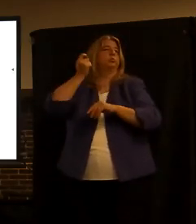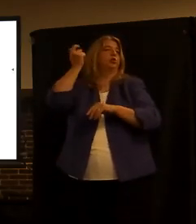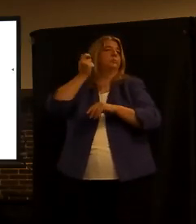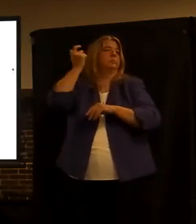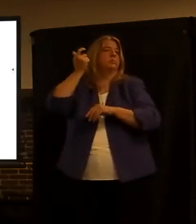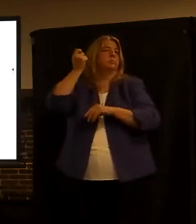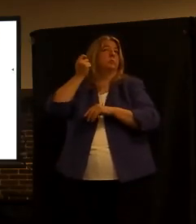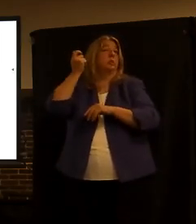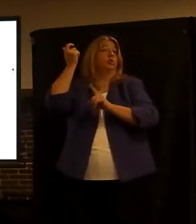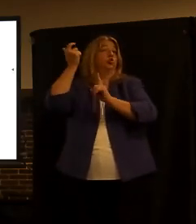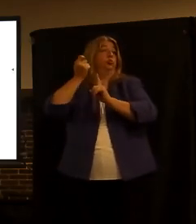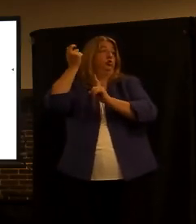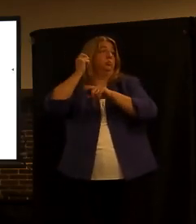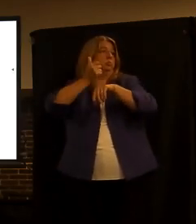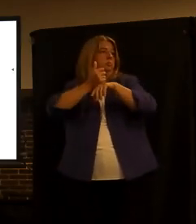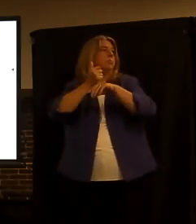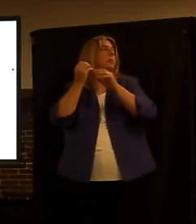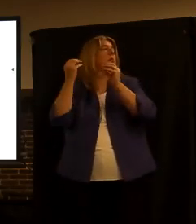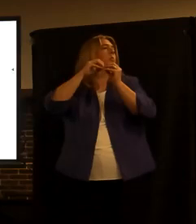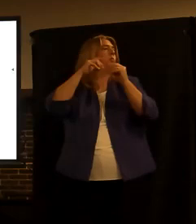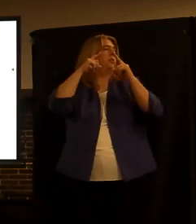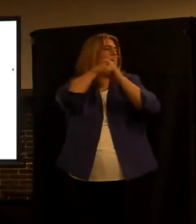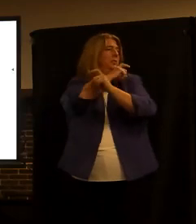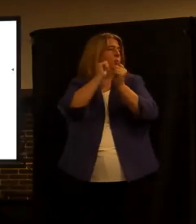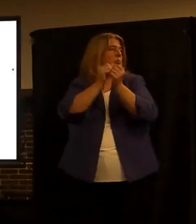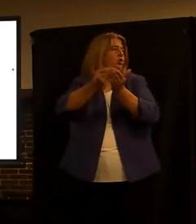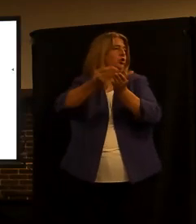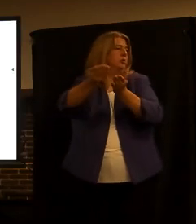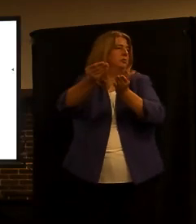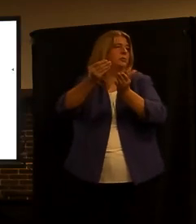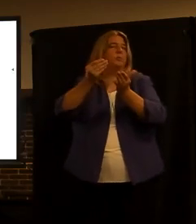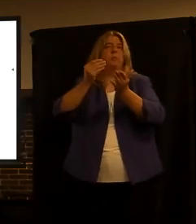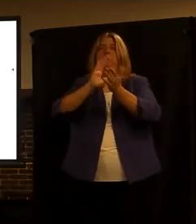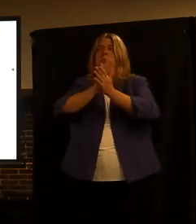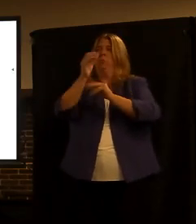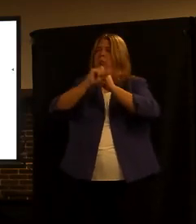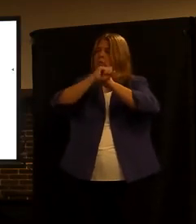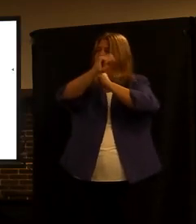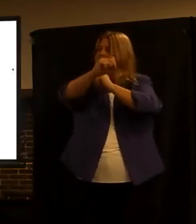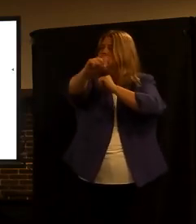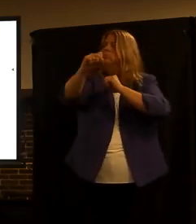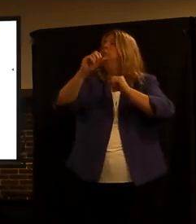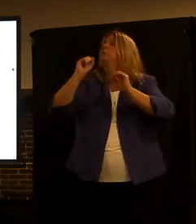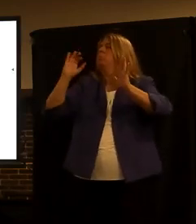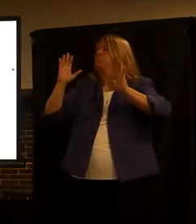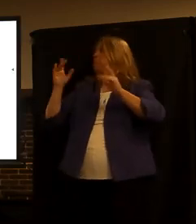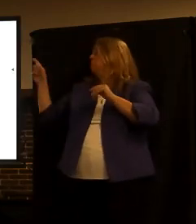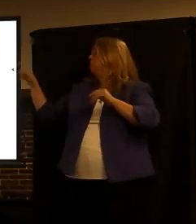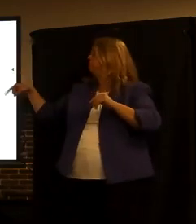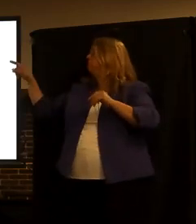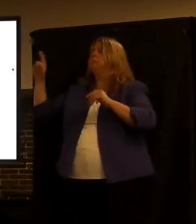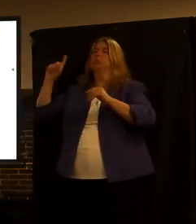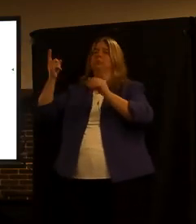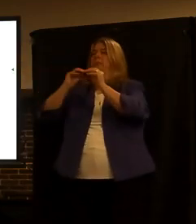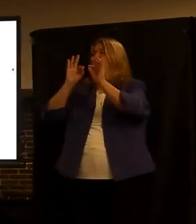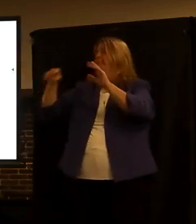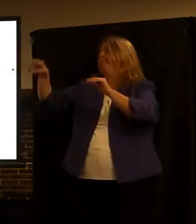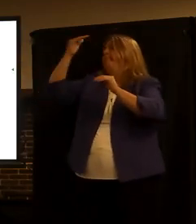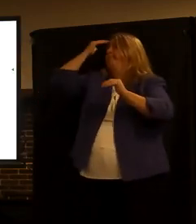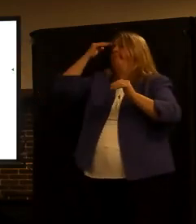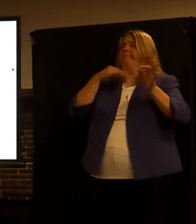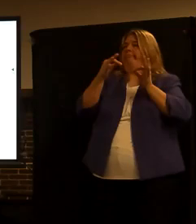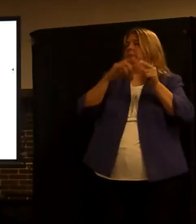we try to purchase curriculum, then as time changed, things have become online subscriptions, and it makes it a